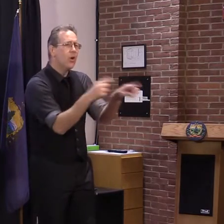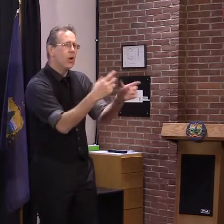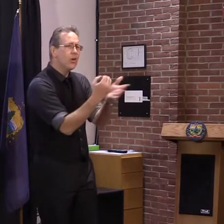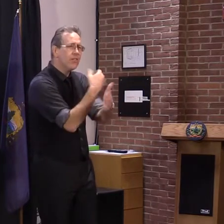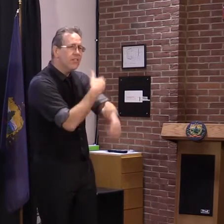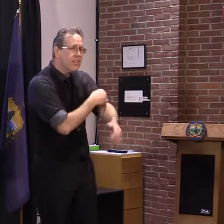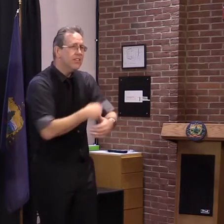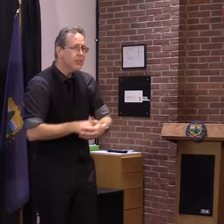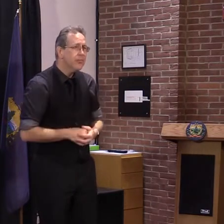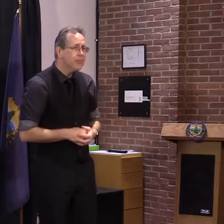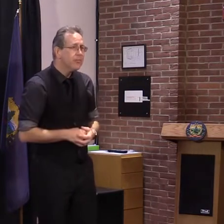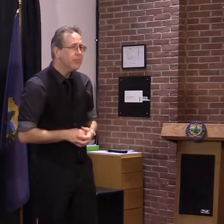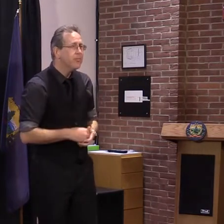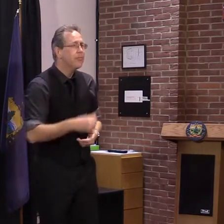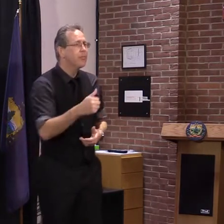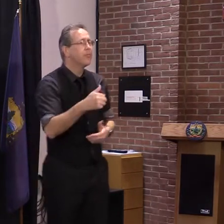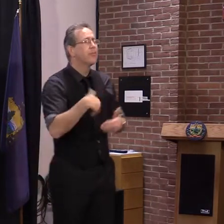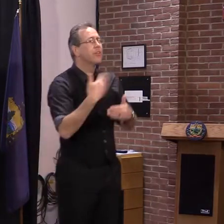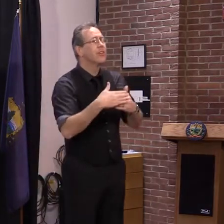Secretary French.